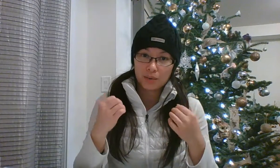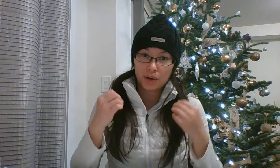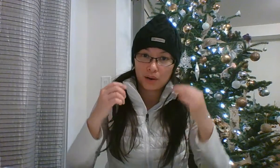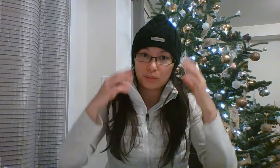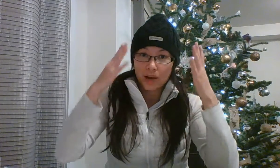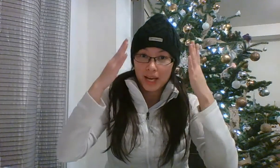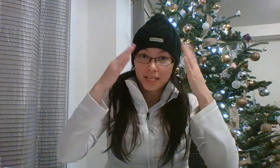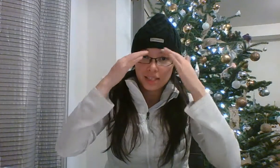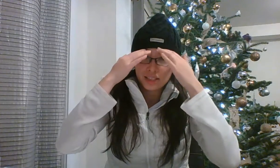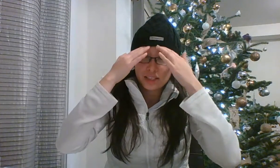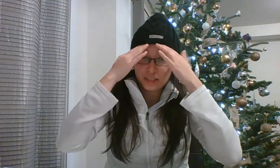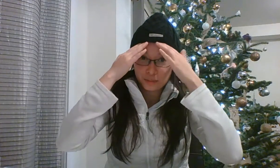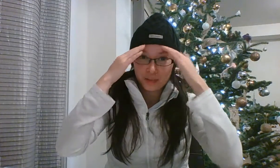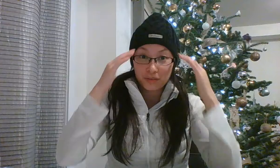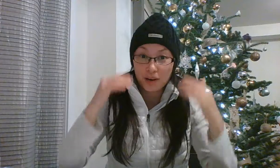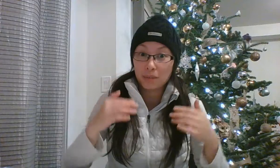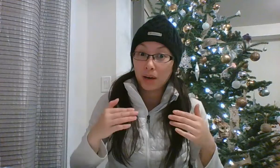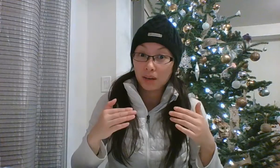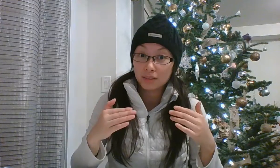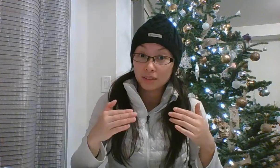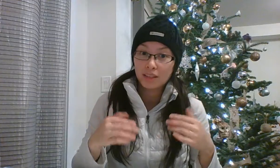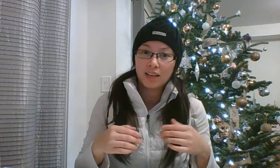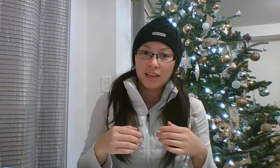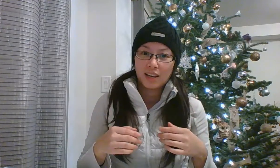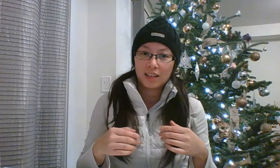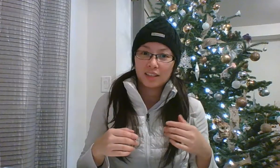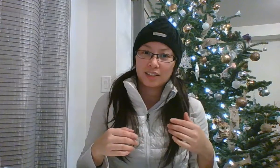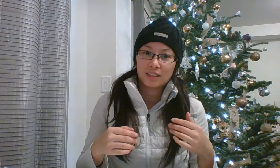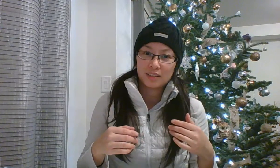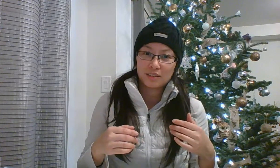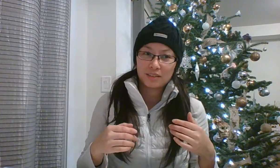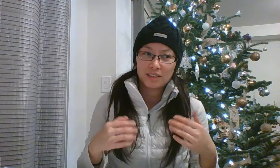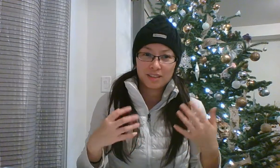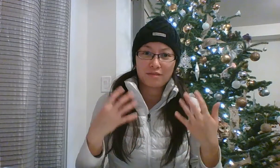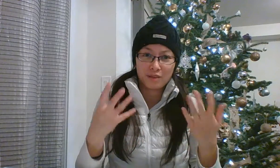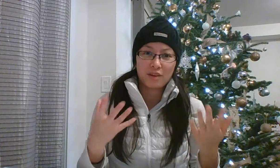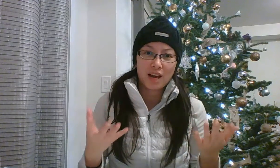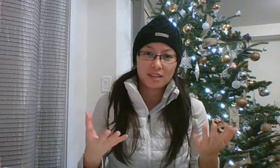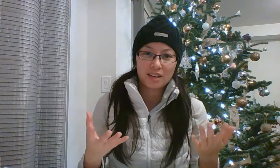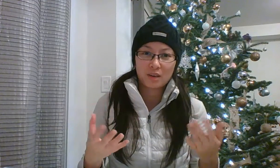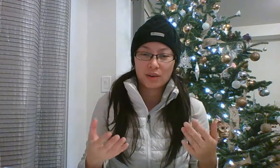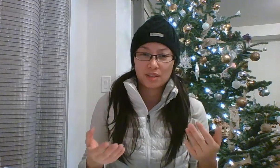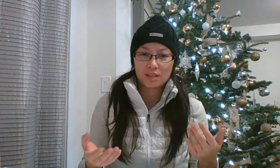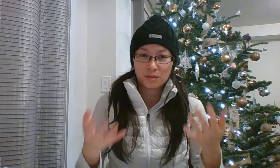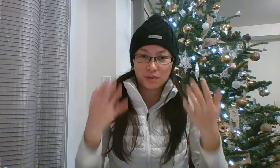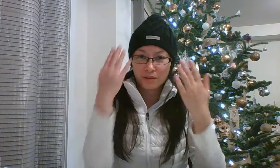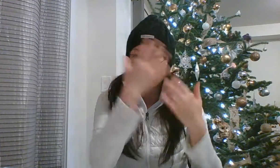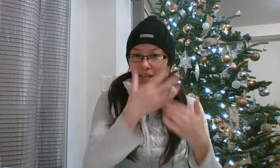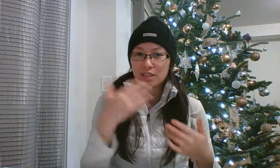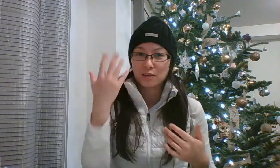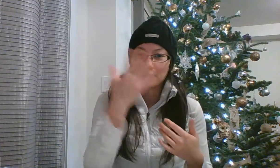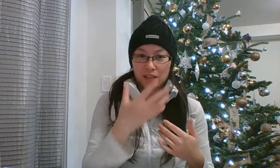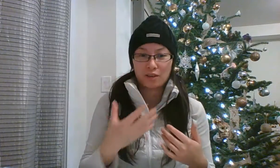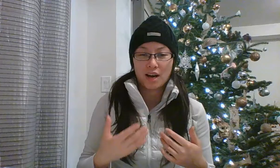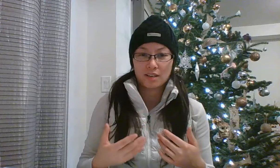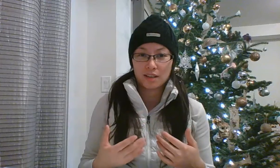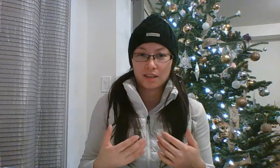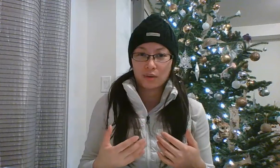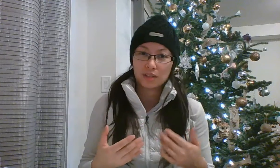eyebrow raise your eyebrows, and as if you're asking a question. So your face look like you're asking a question,